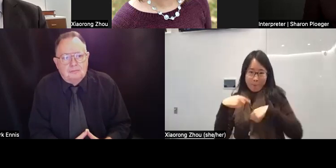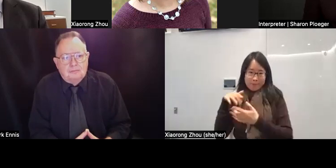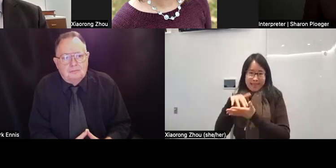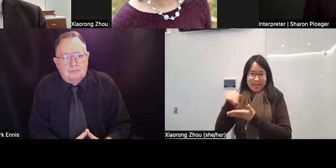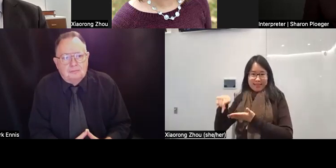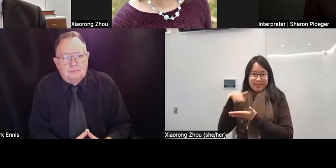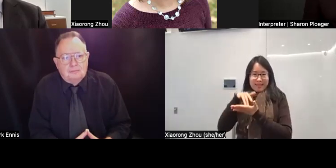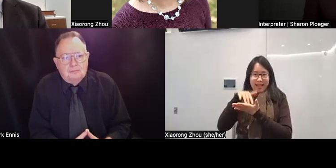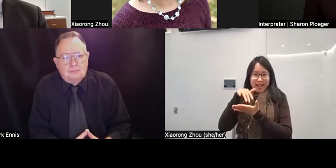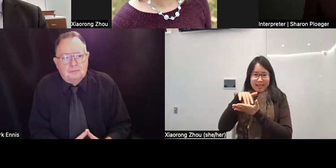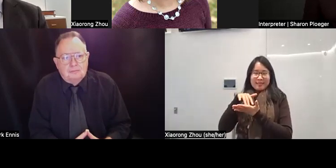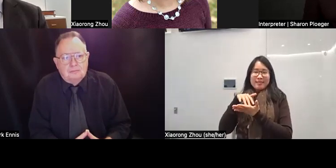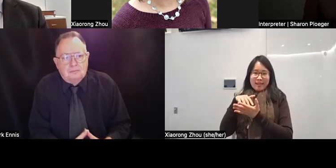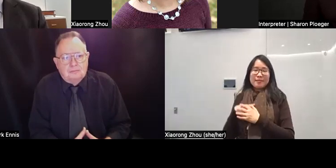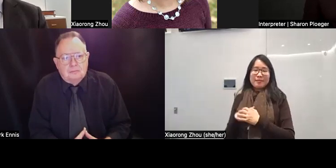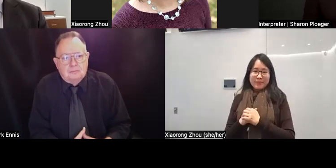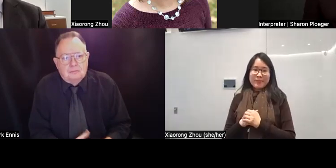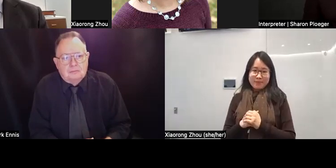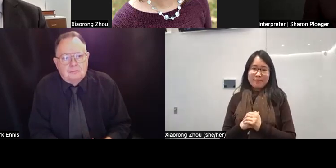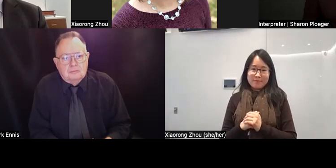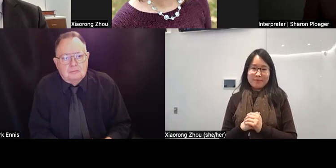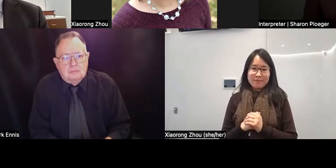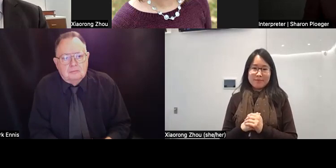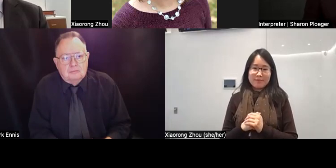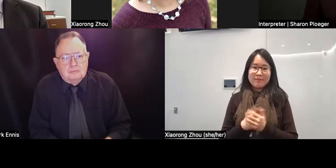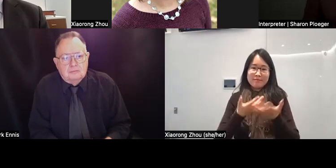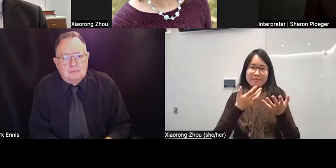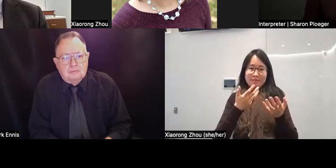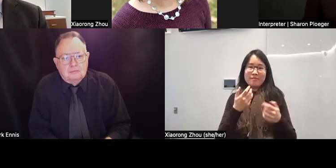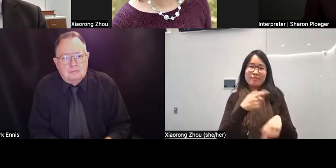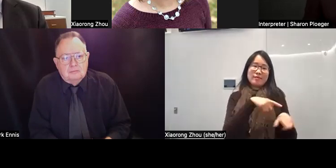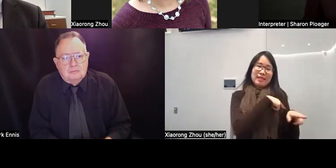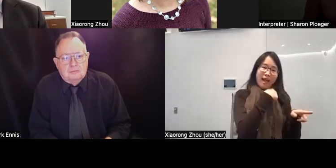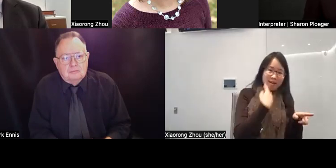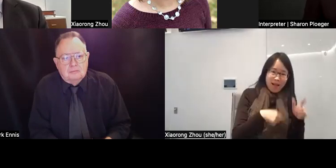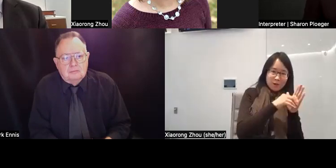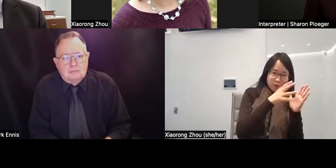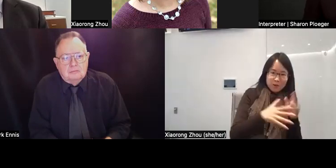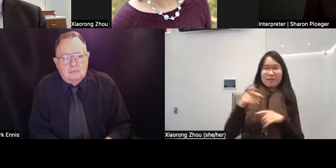for encouraging deaf people to come and work on this study.